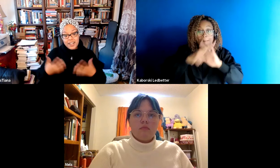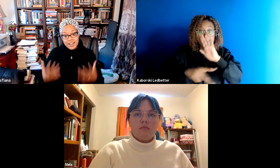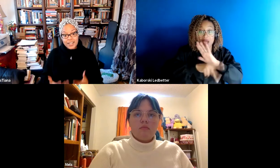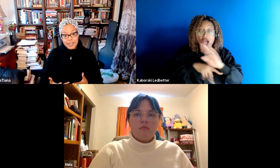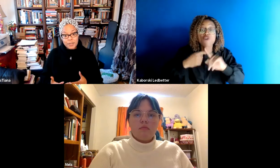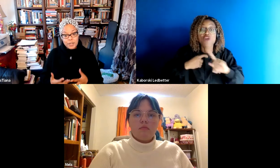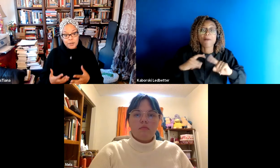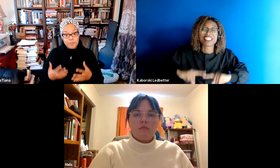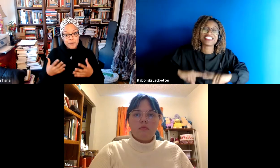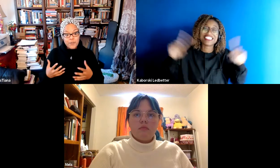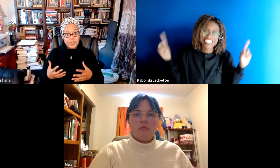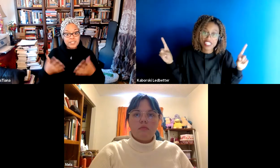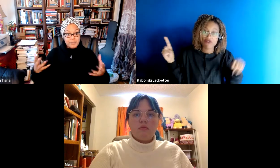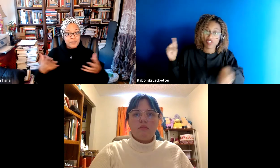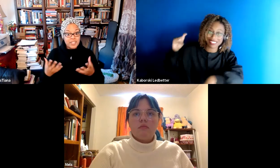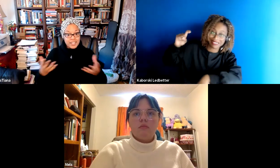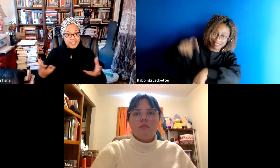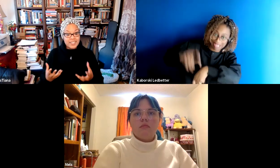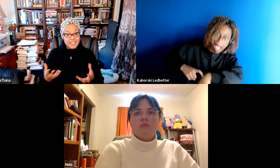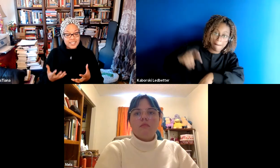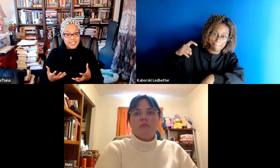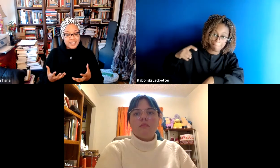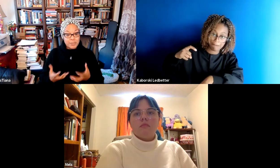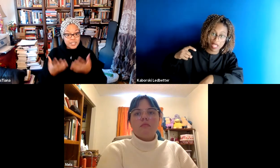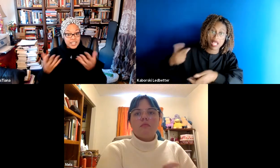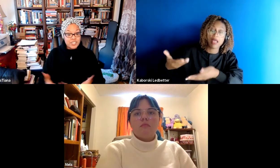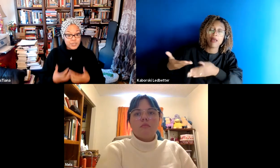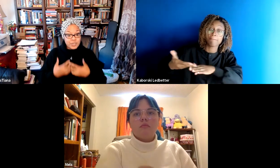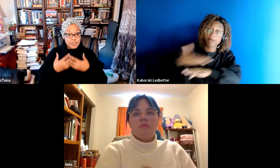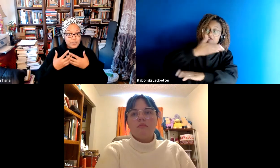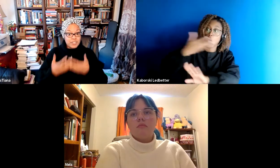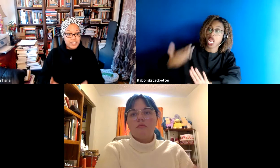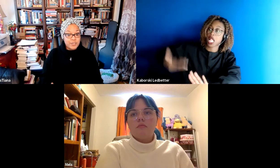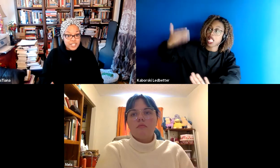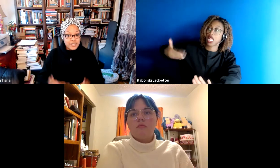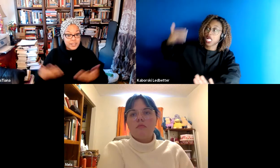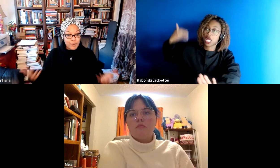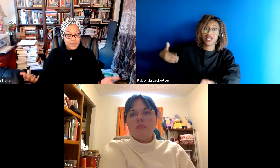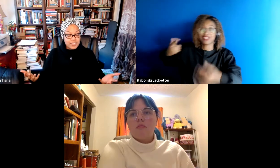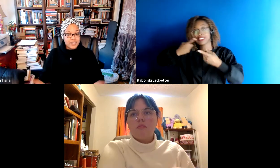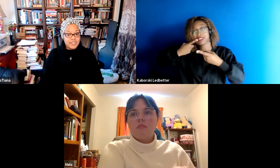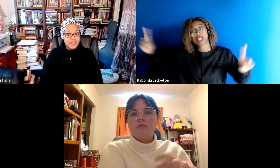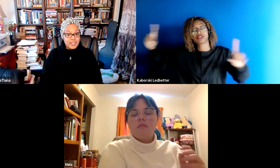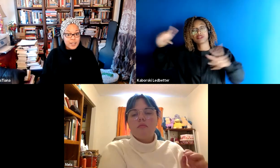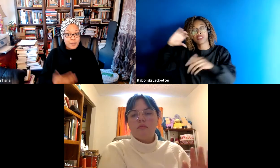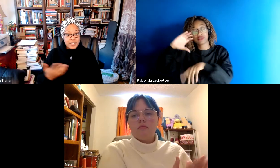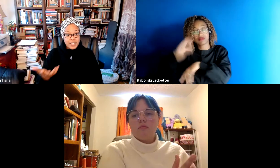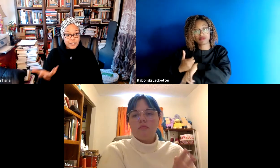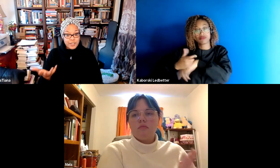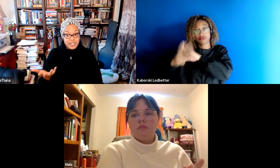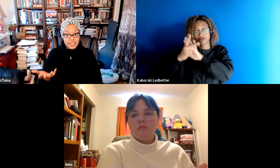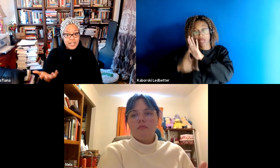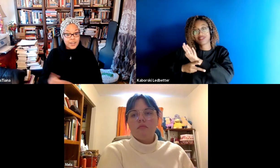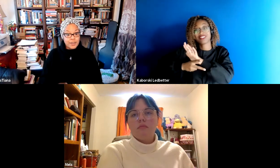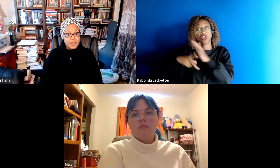a time before some of the protections or the declarations, like policies that we take